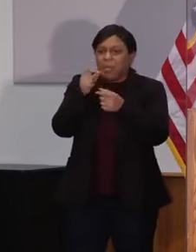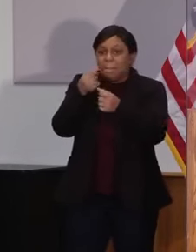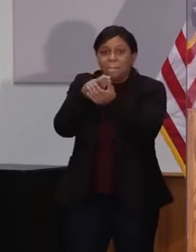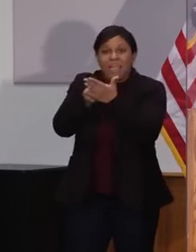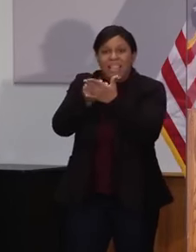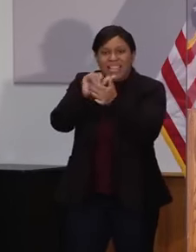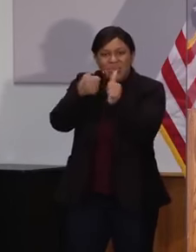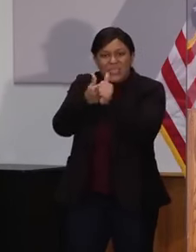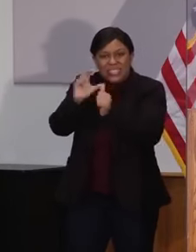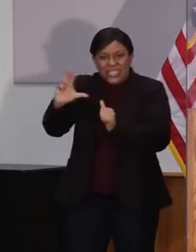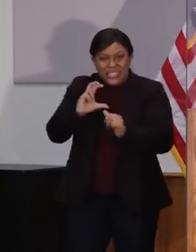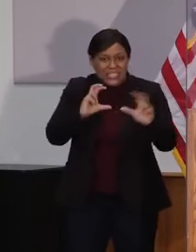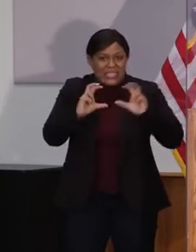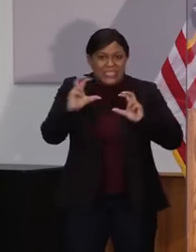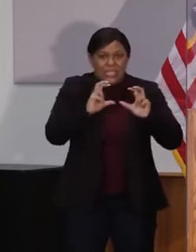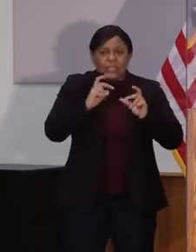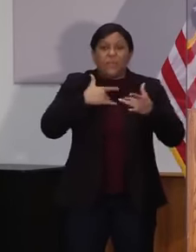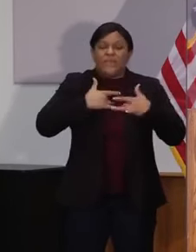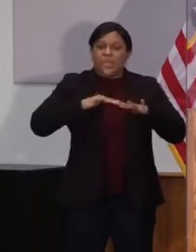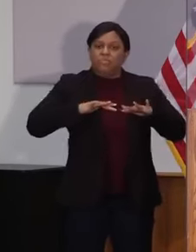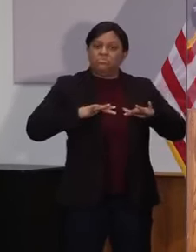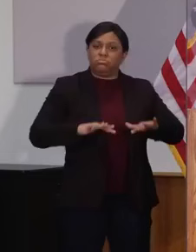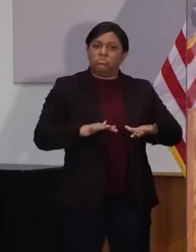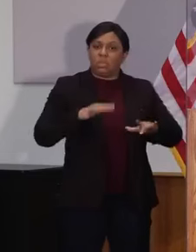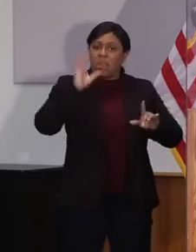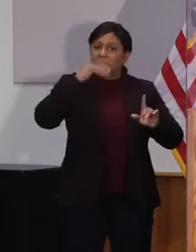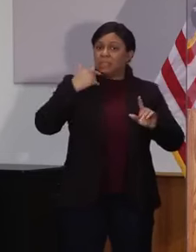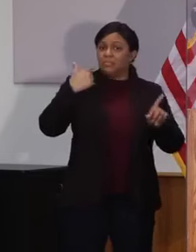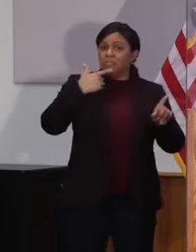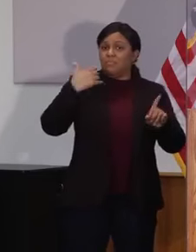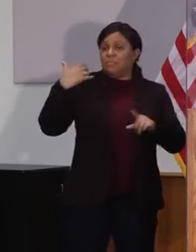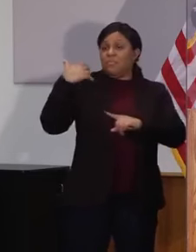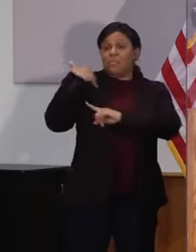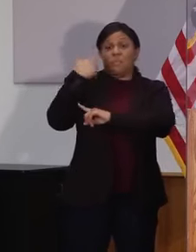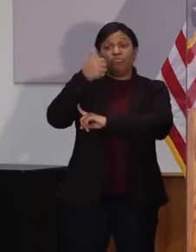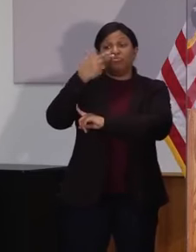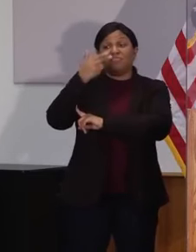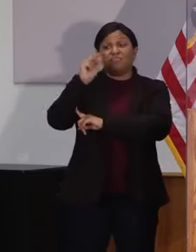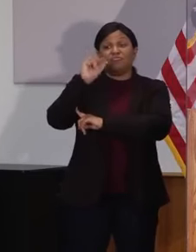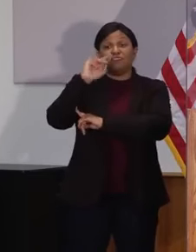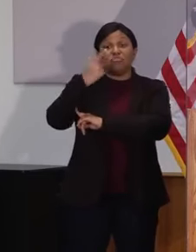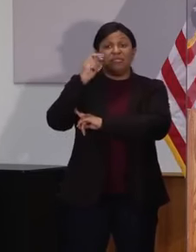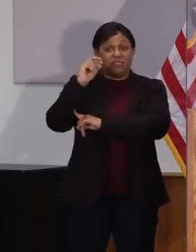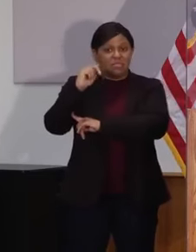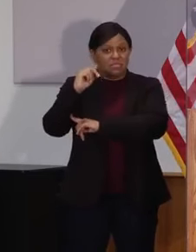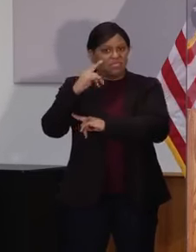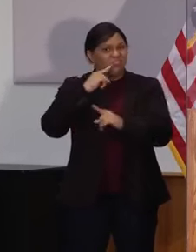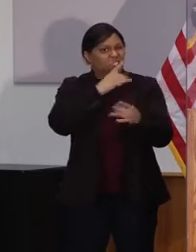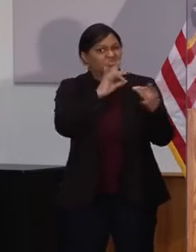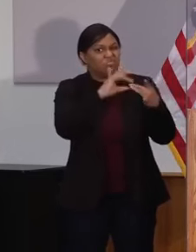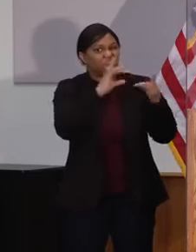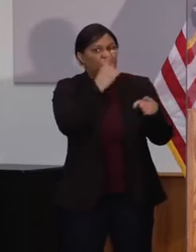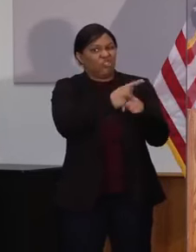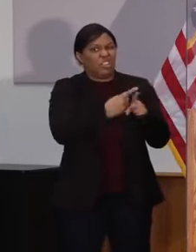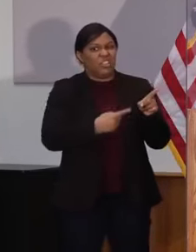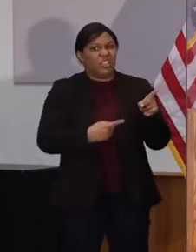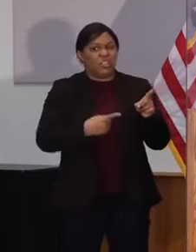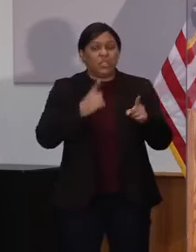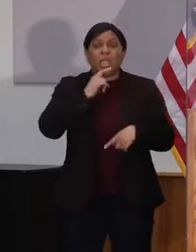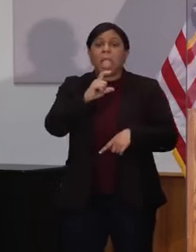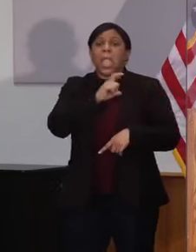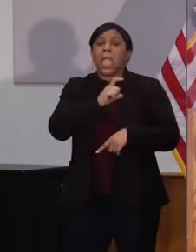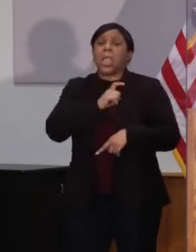the sense, and I think Commissioner Harrington's right, it's not as if our partners in law enforcement said, no, we're not going to get paid, we're not going to